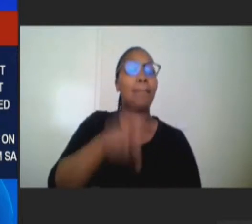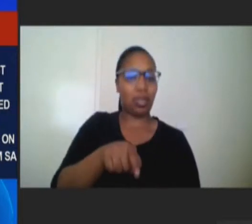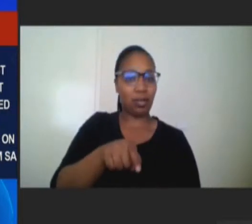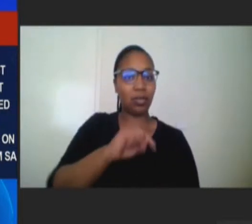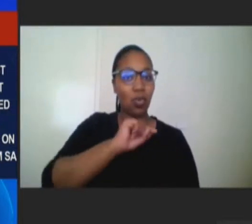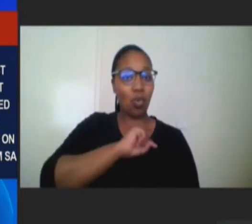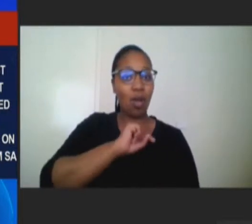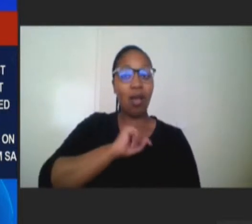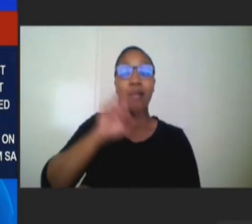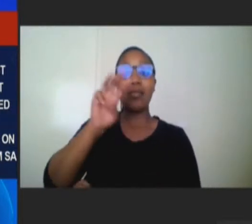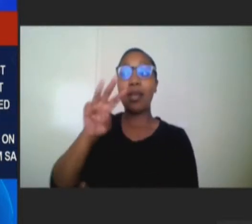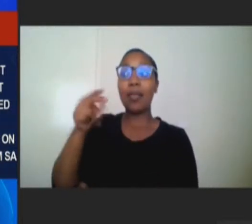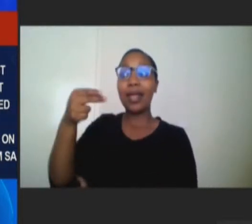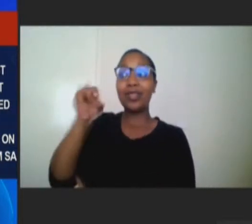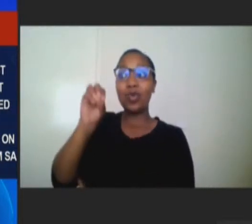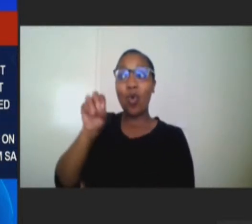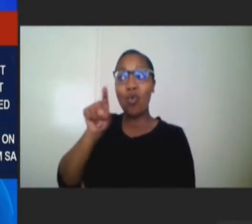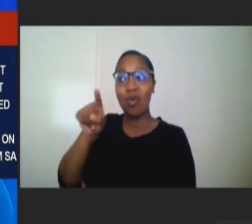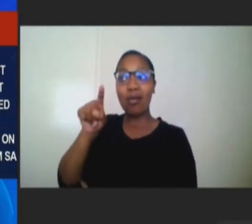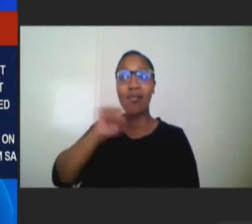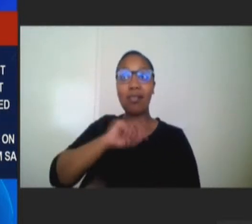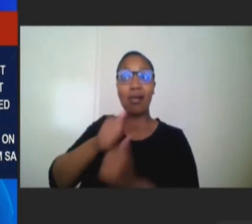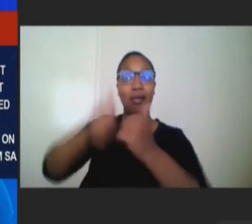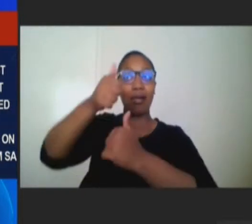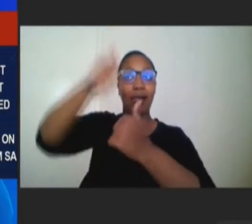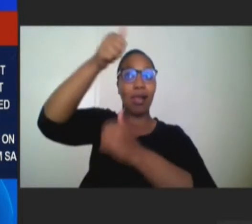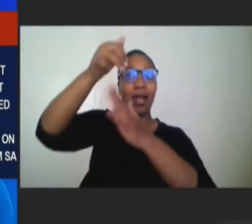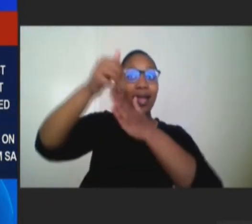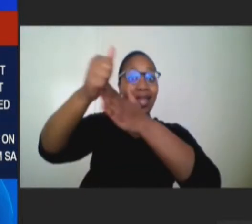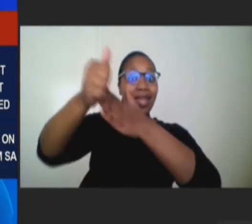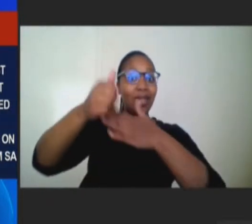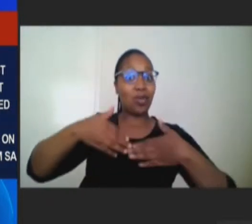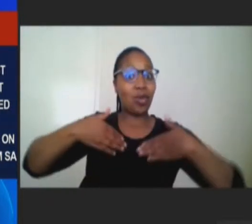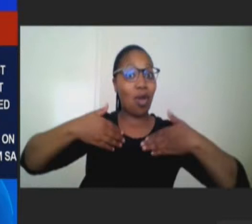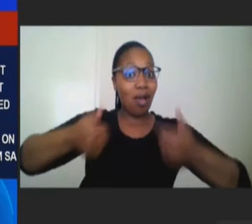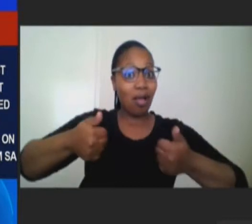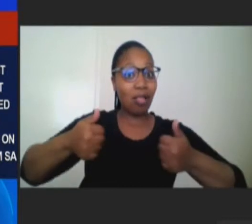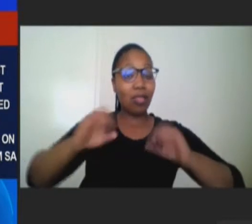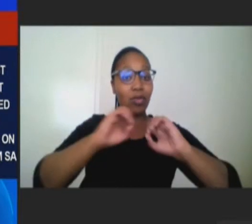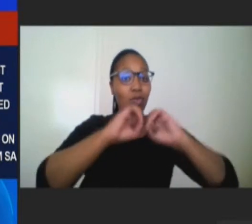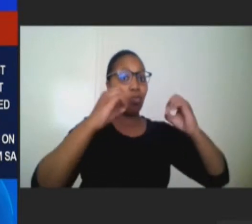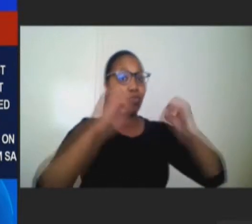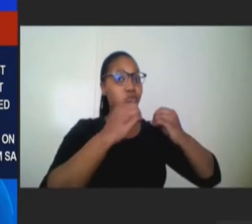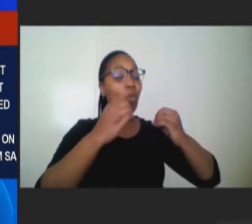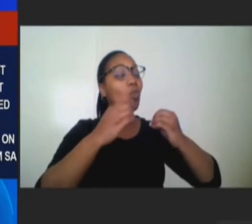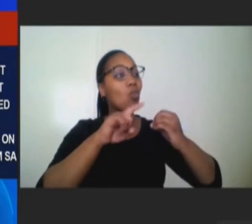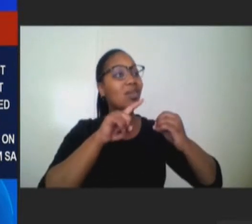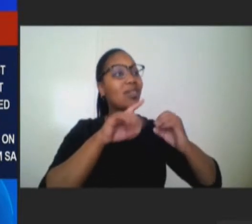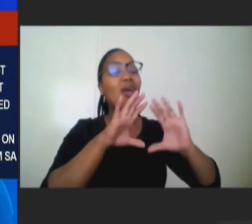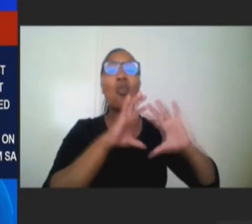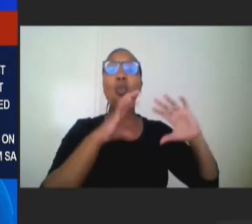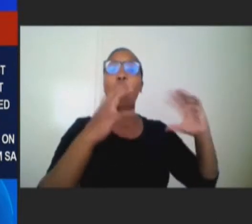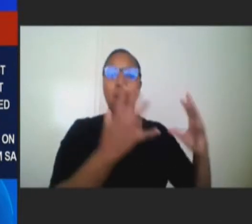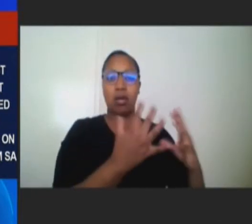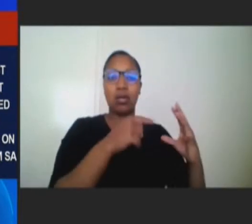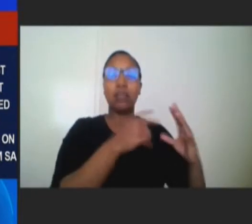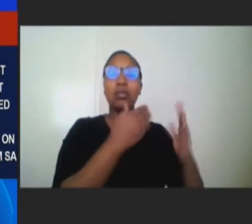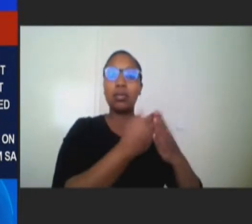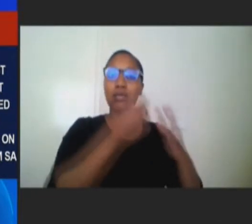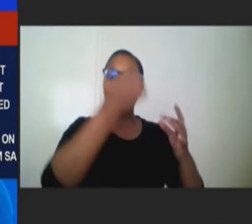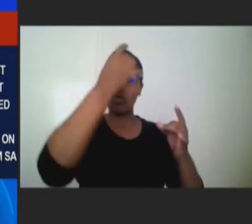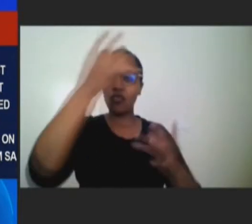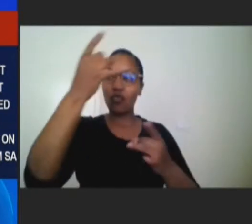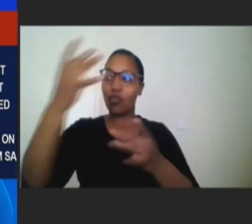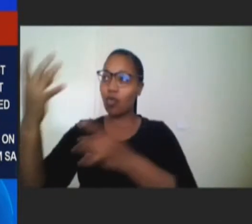the WHO, as a leader in terms of health in the world, can alert member states and citizens